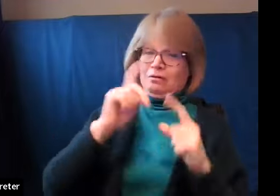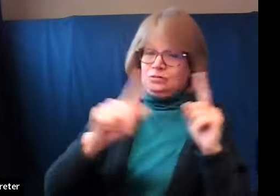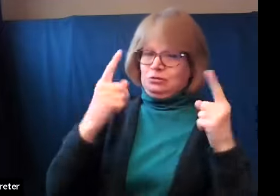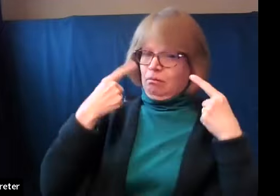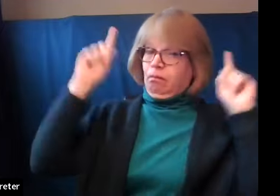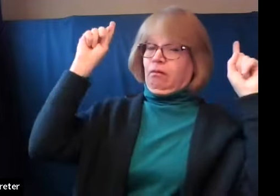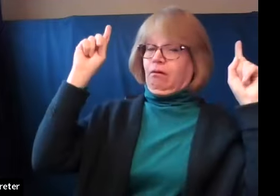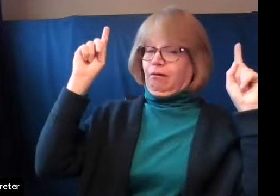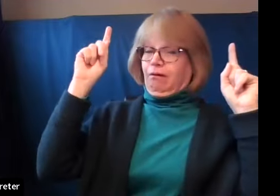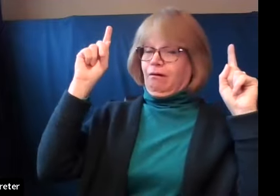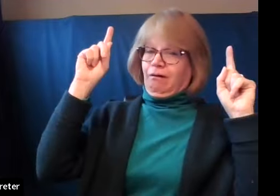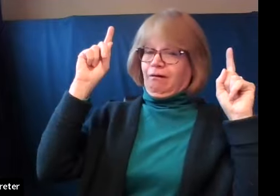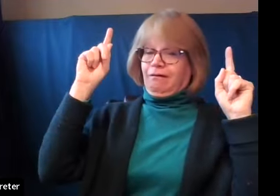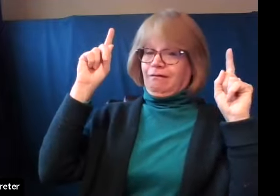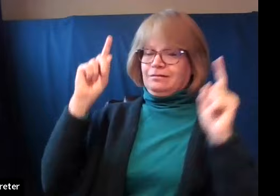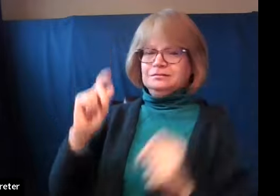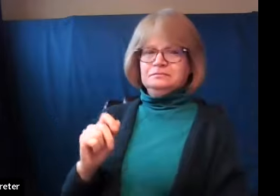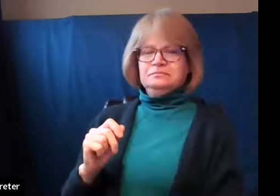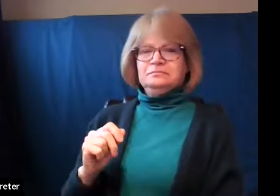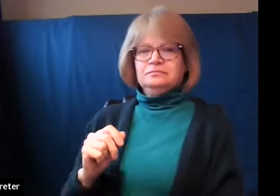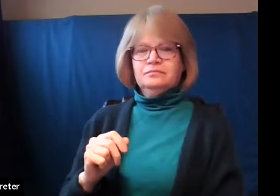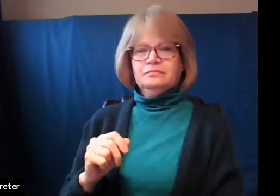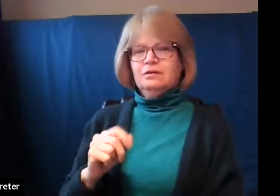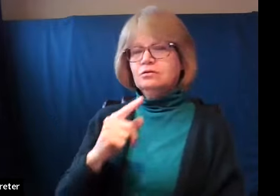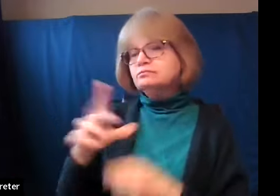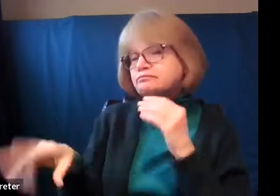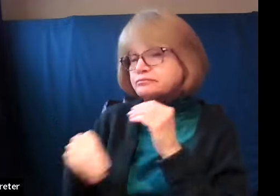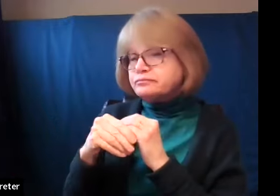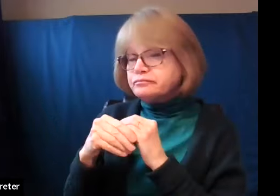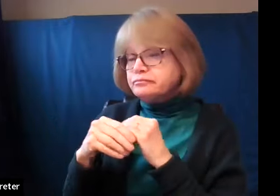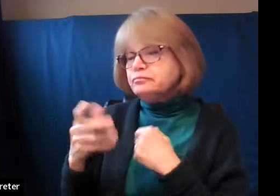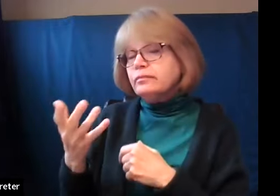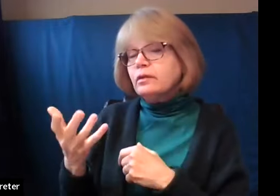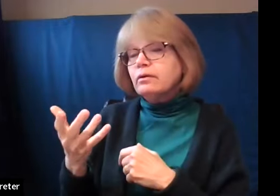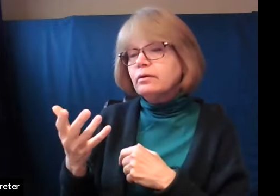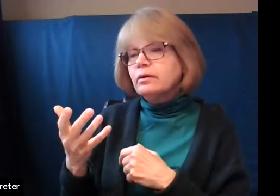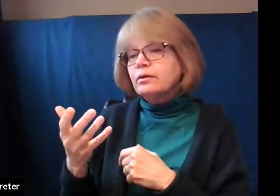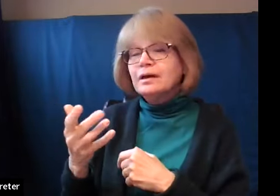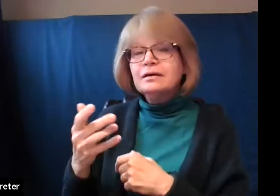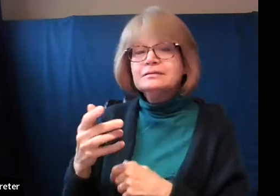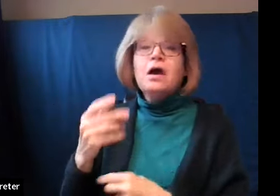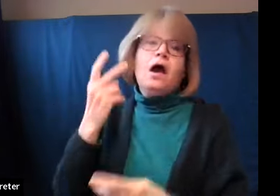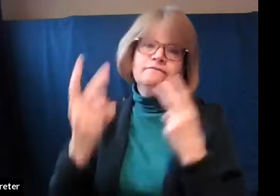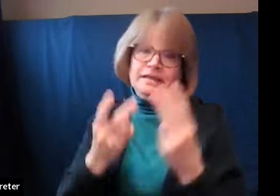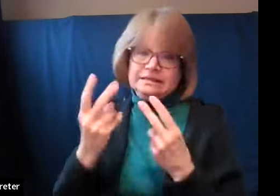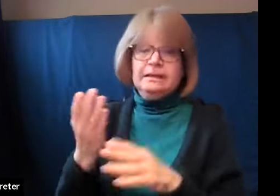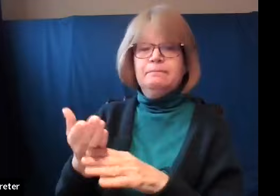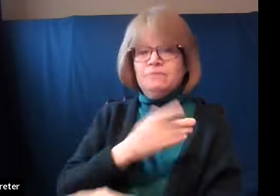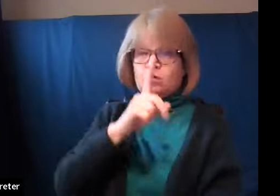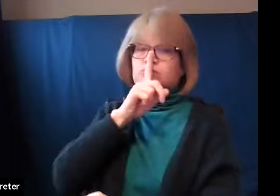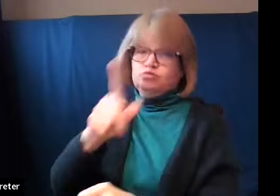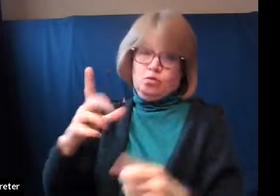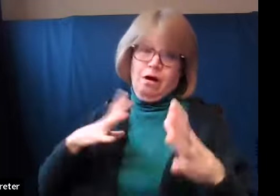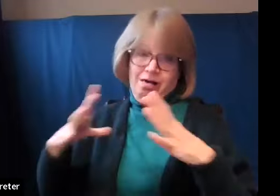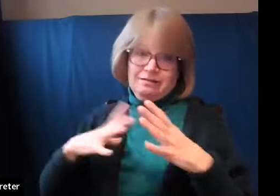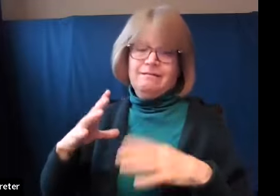at riling the normally unflappable cleric, then added the remonstrant coda, "It's just that a wizard before the actual holiday